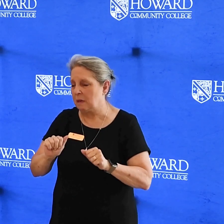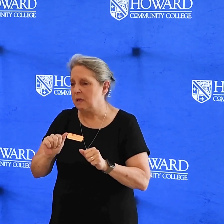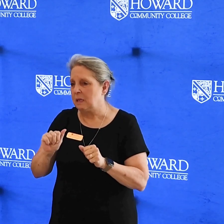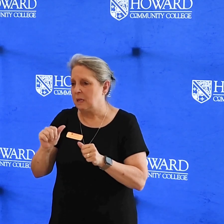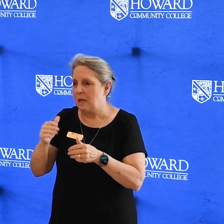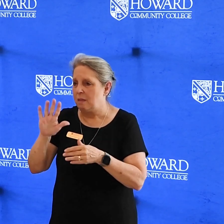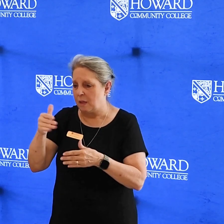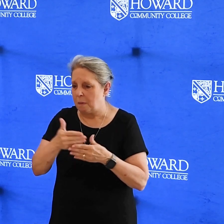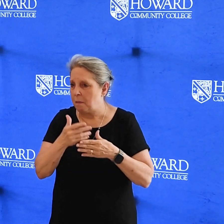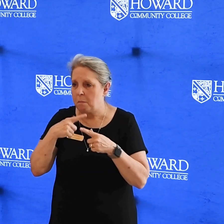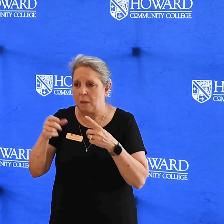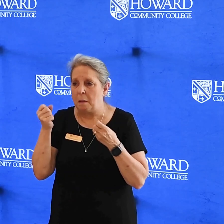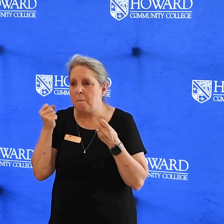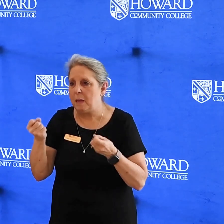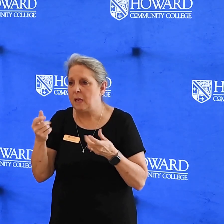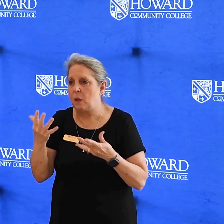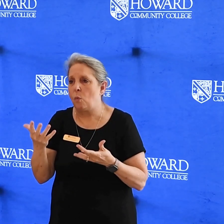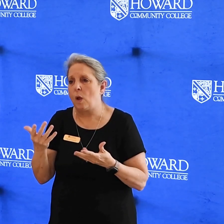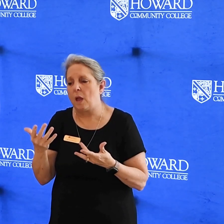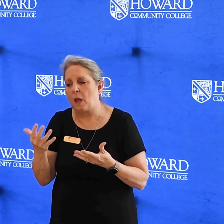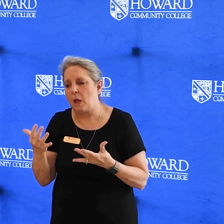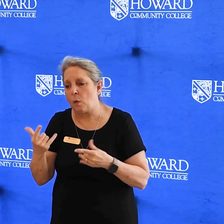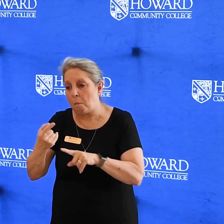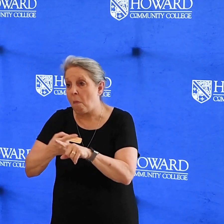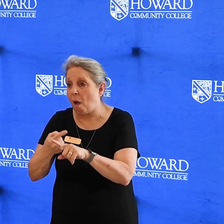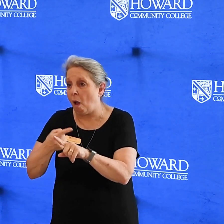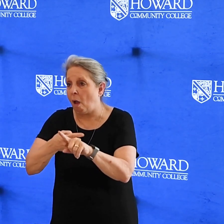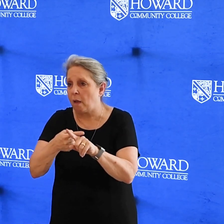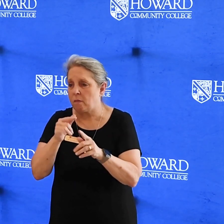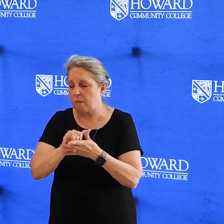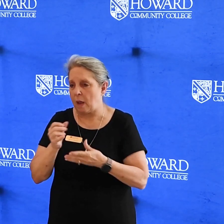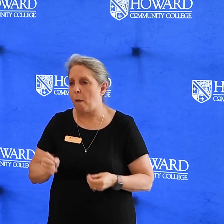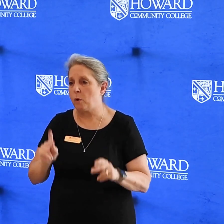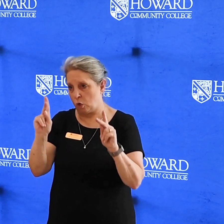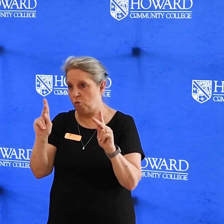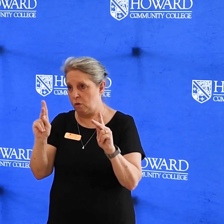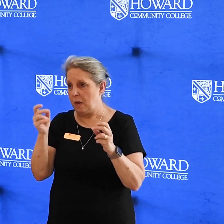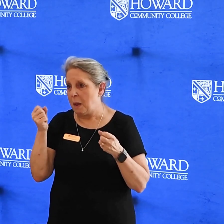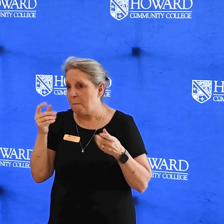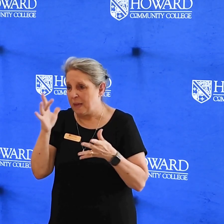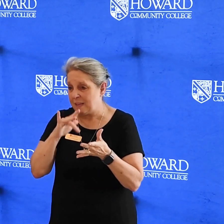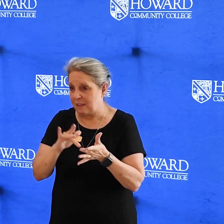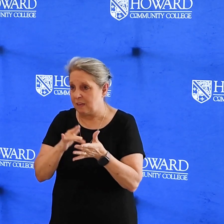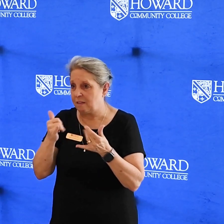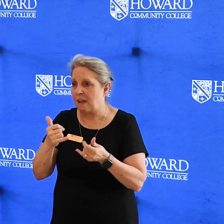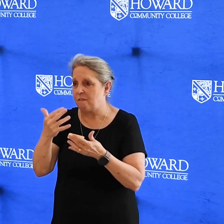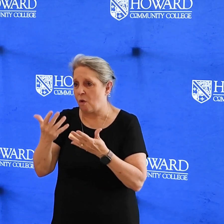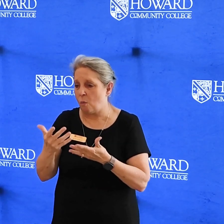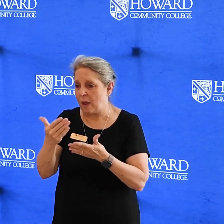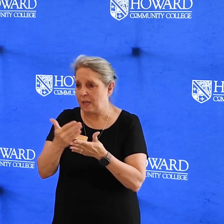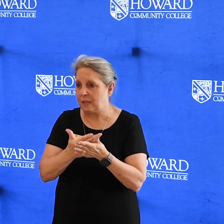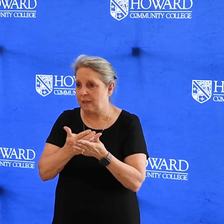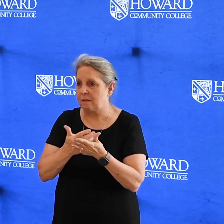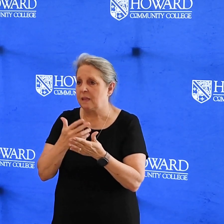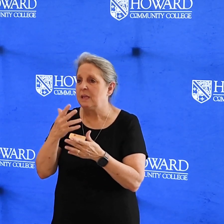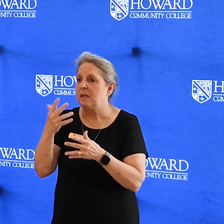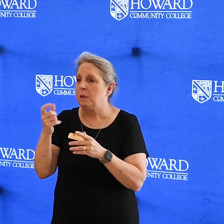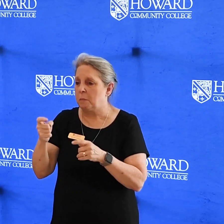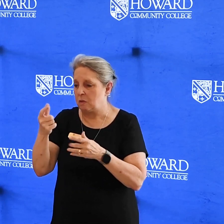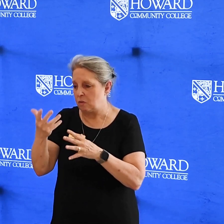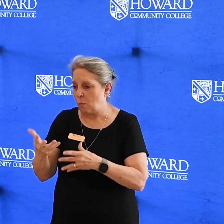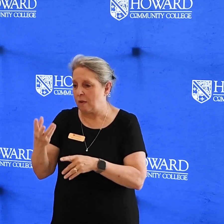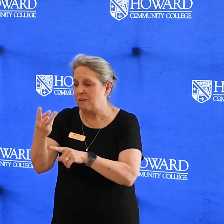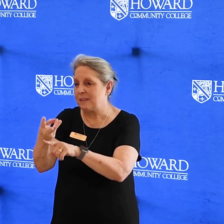but too many wait months for that opportunity. Many centers have wait lists that are 6 months